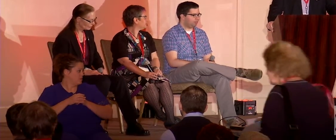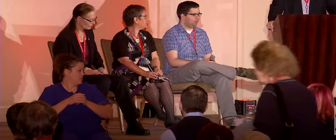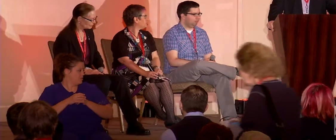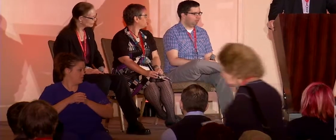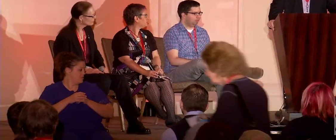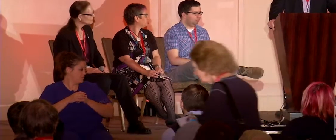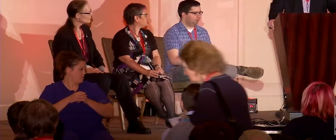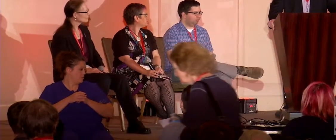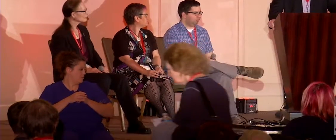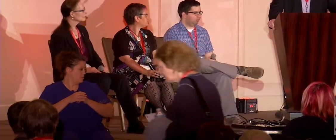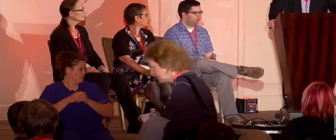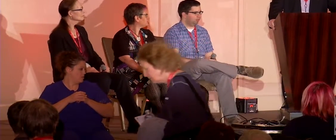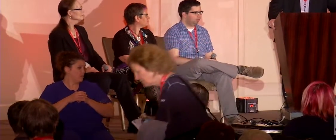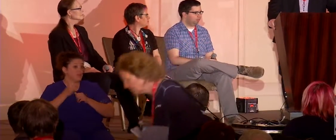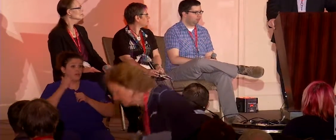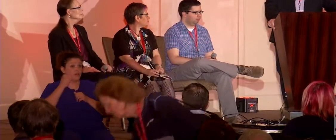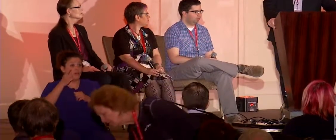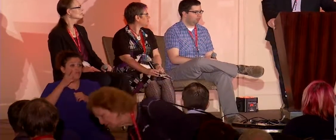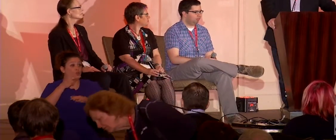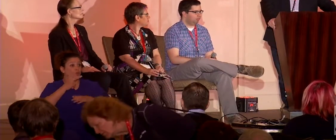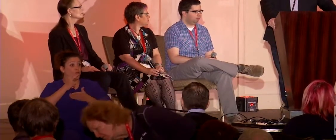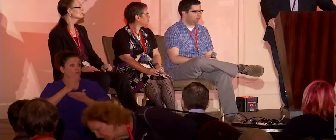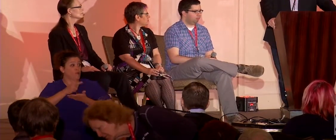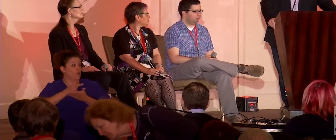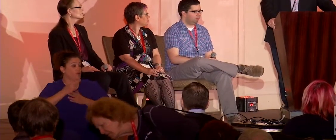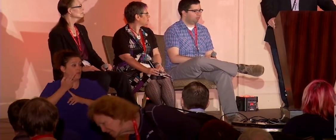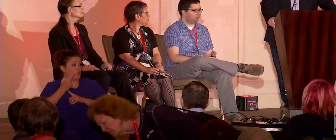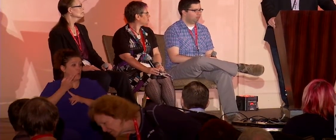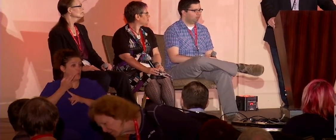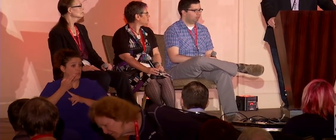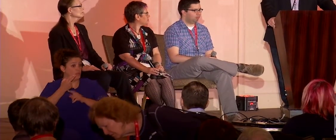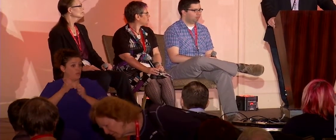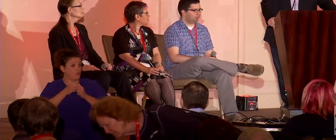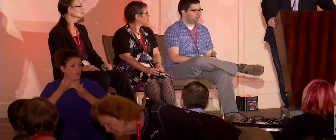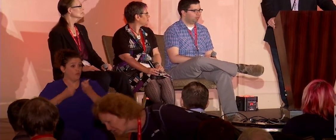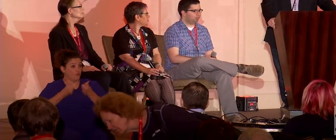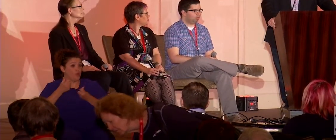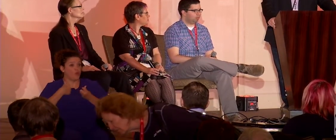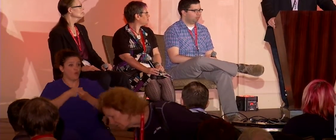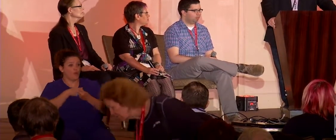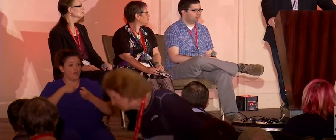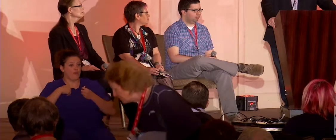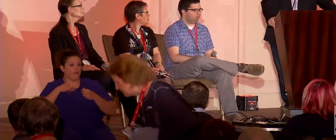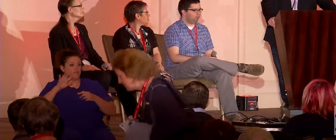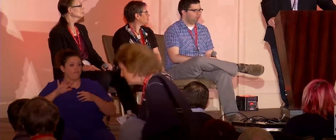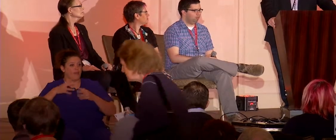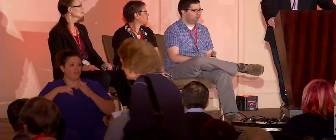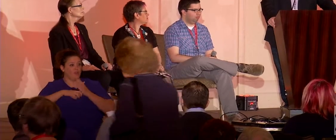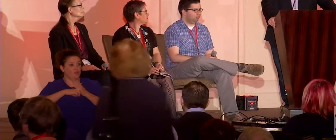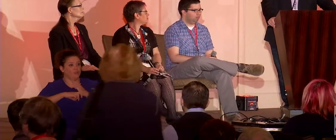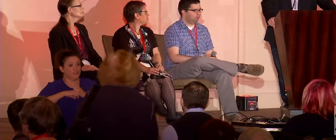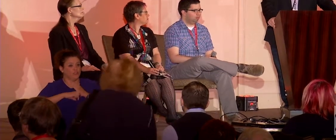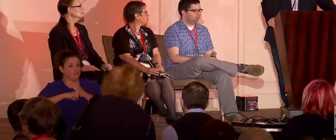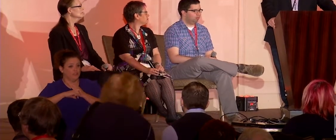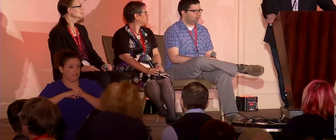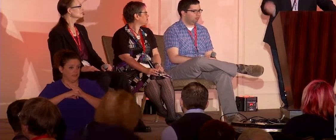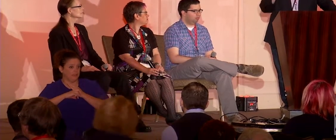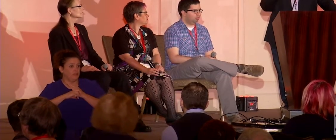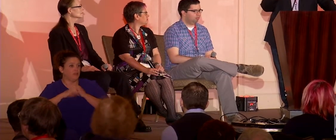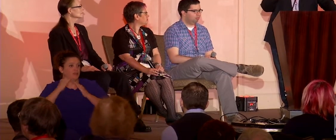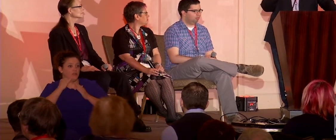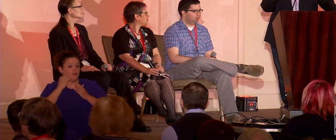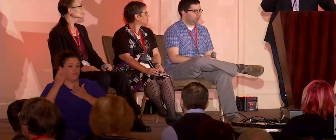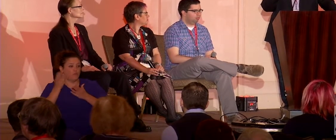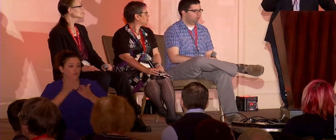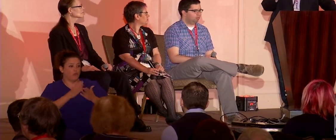convention, if you're parked at the hotel with your car, we have $5 tickets. If you bring your